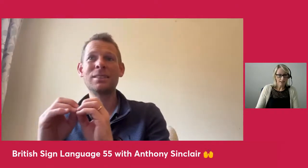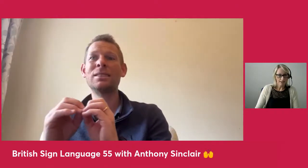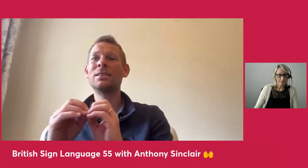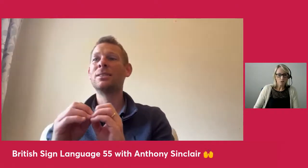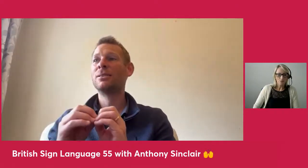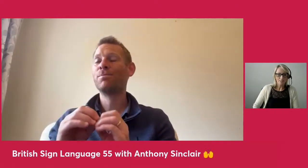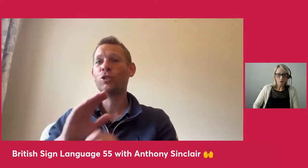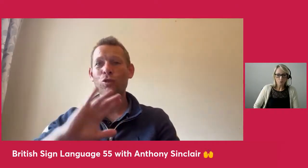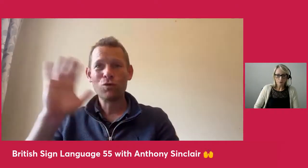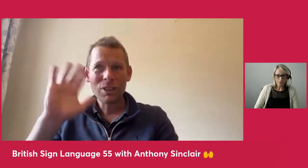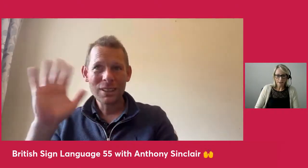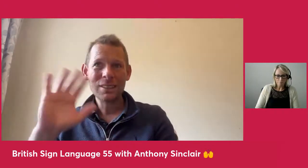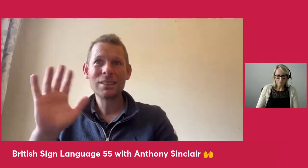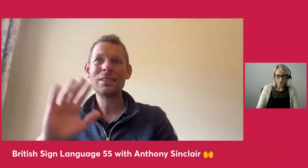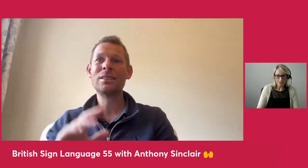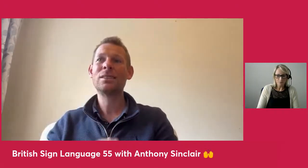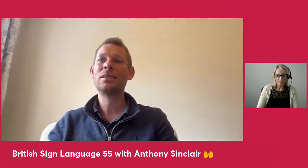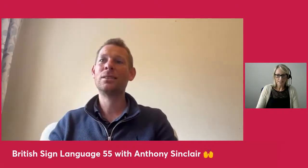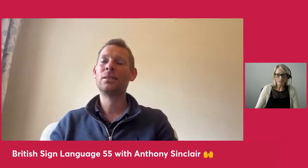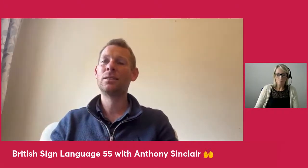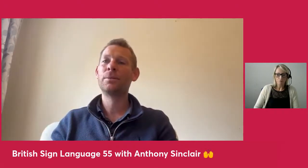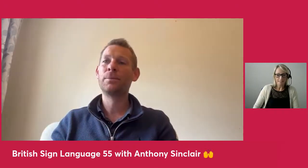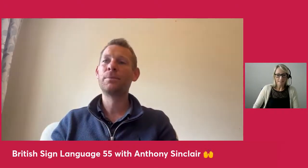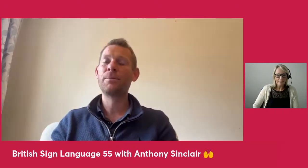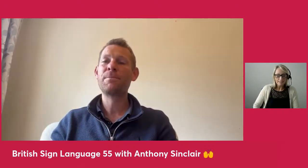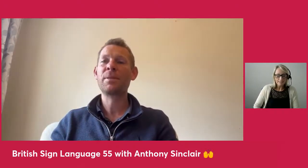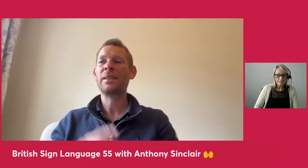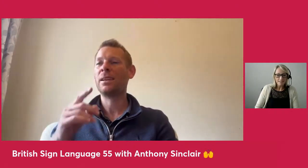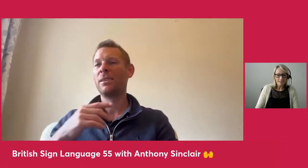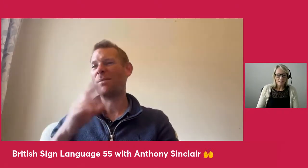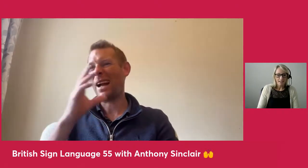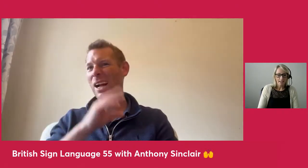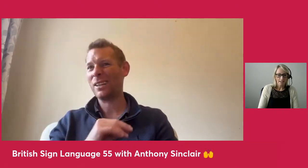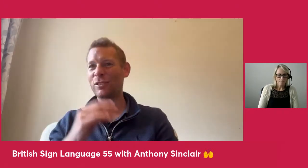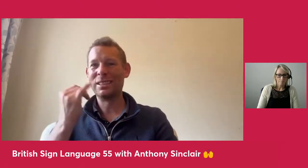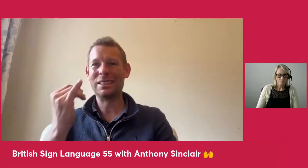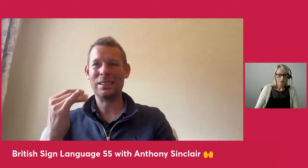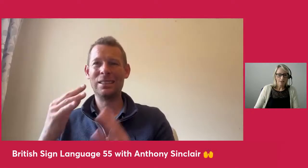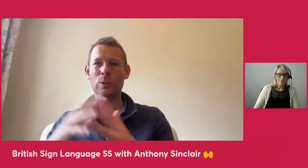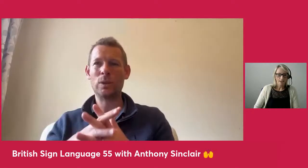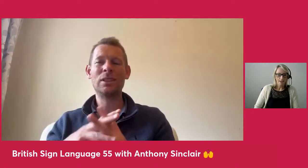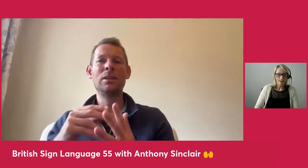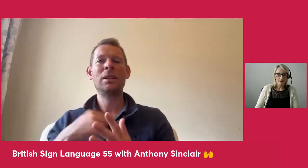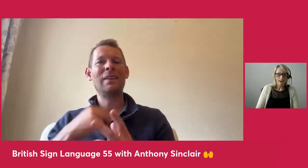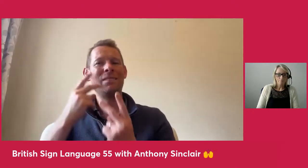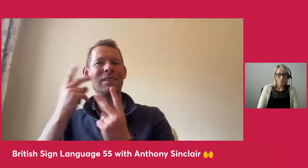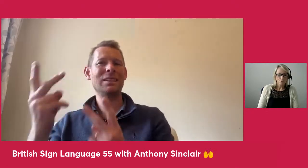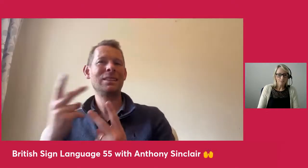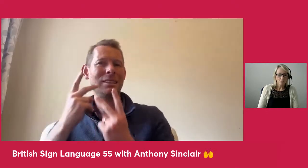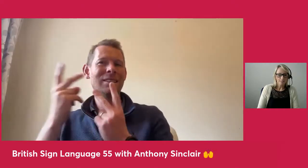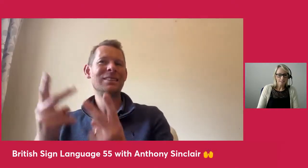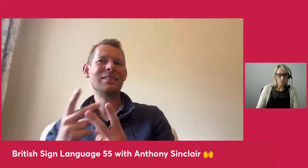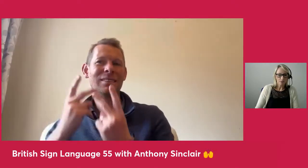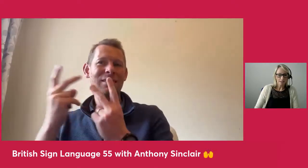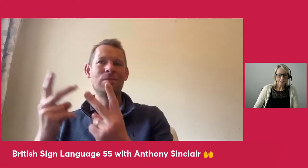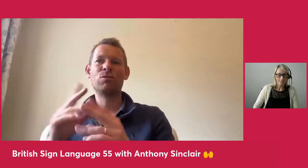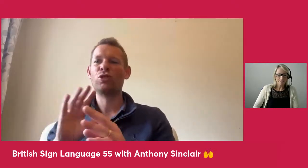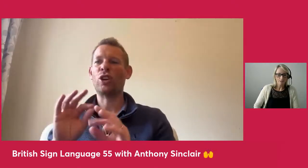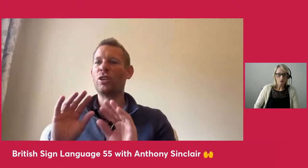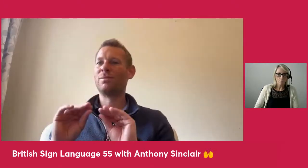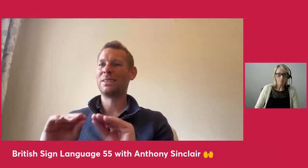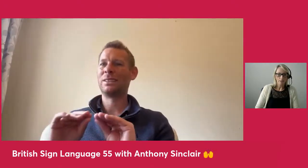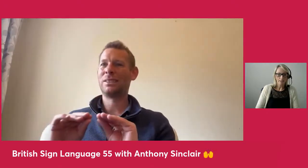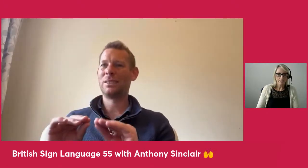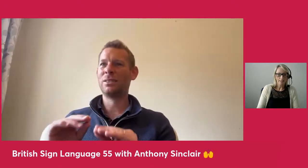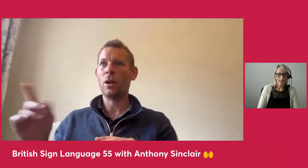basic signs. So we started with the alphabet, we did some greetings. And then after